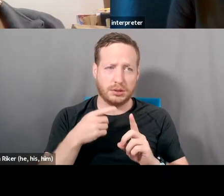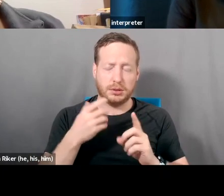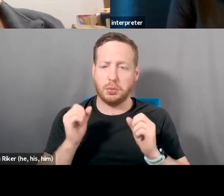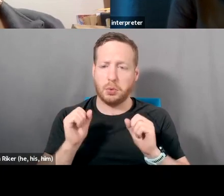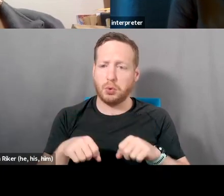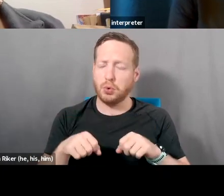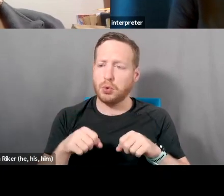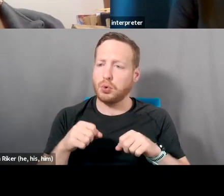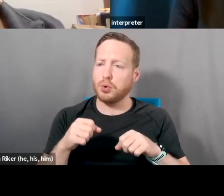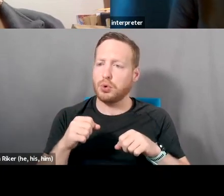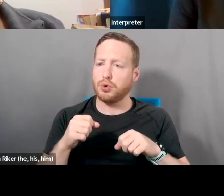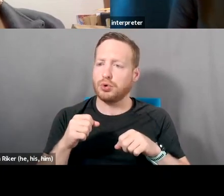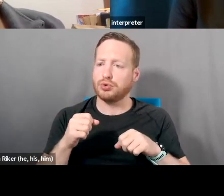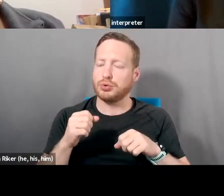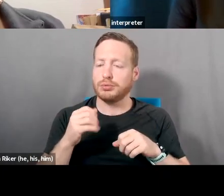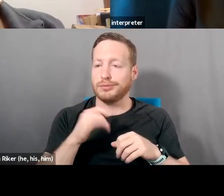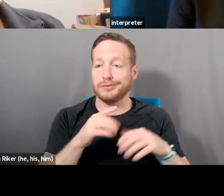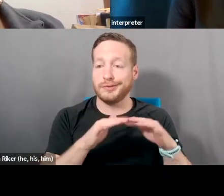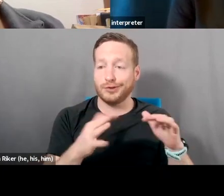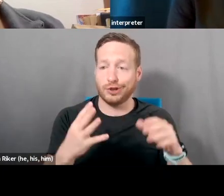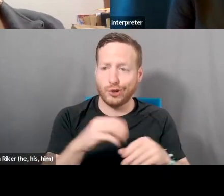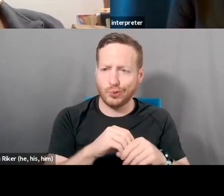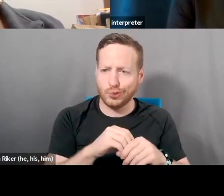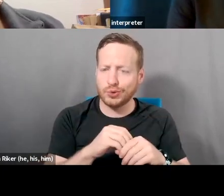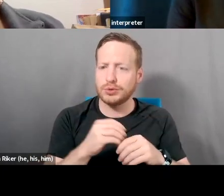Our committee could,